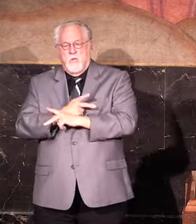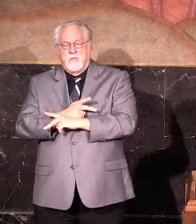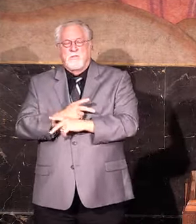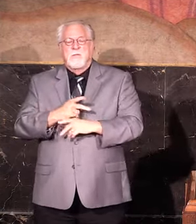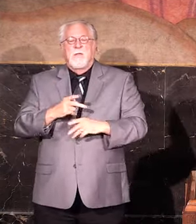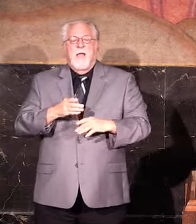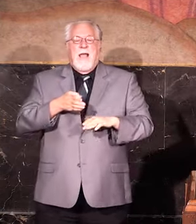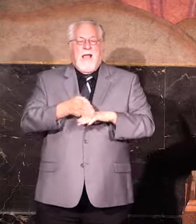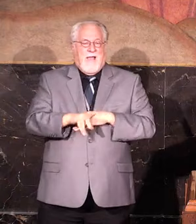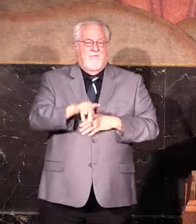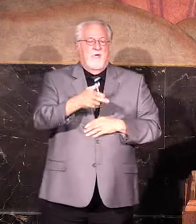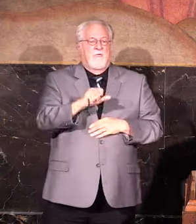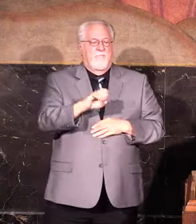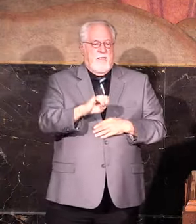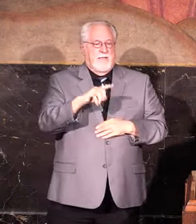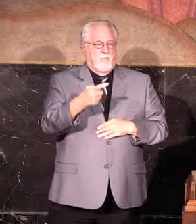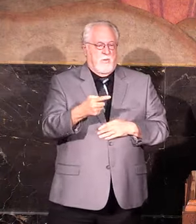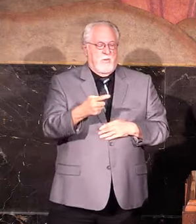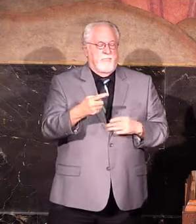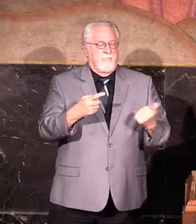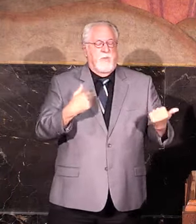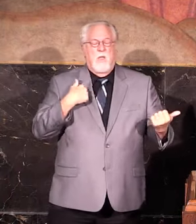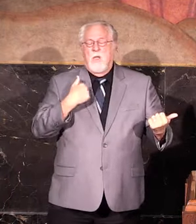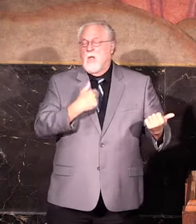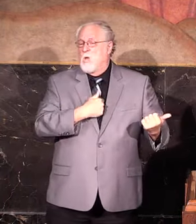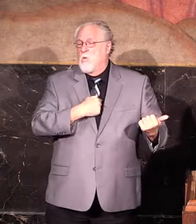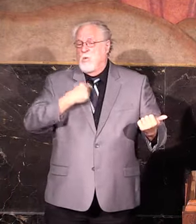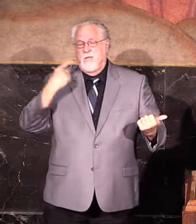Well, we've always